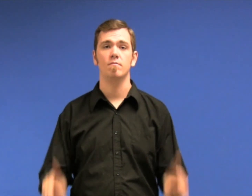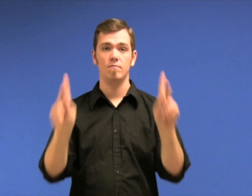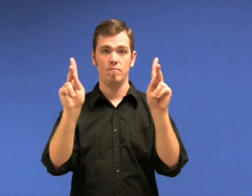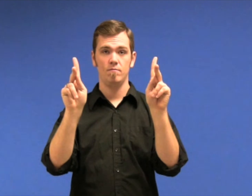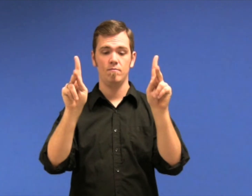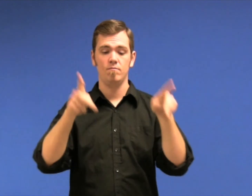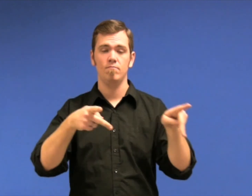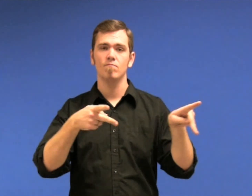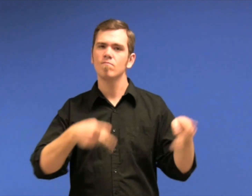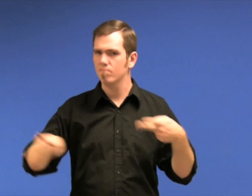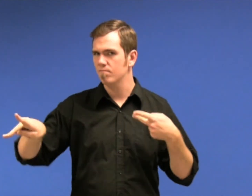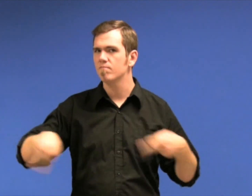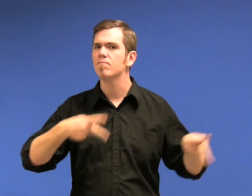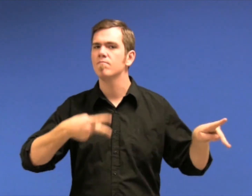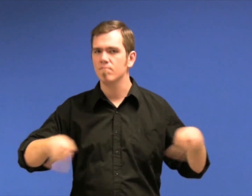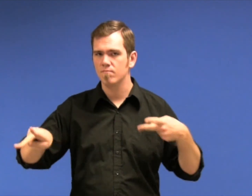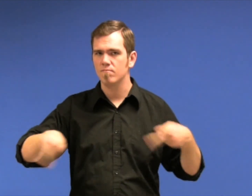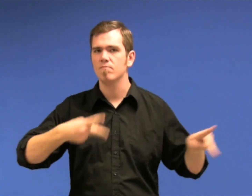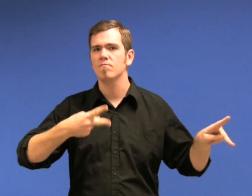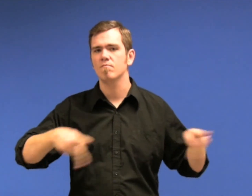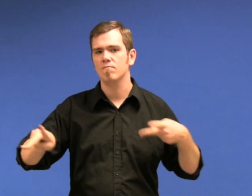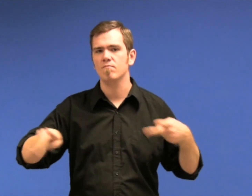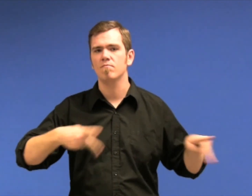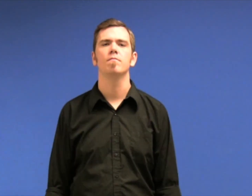is two P hands shaking back and forth. Party.